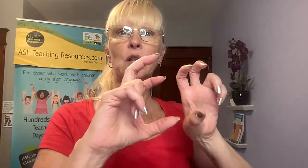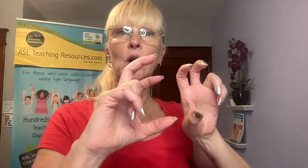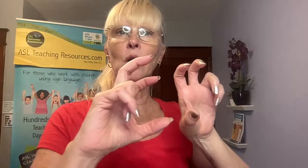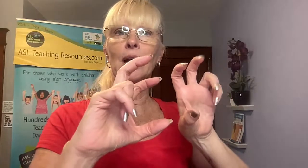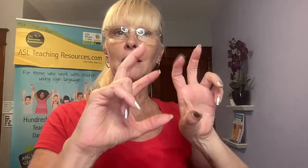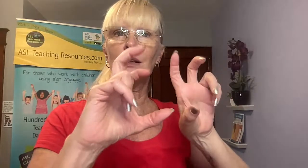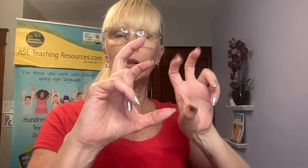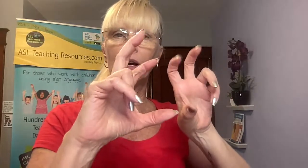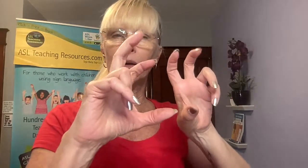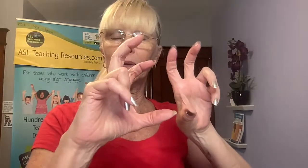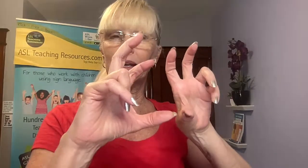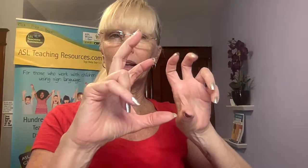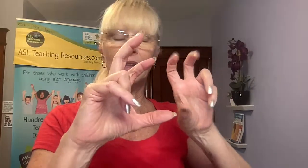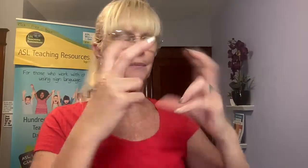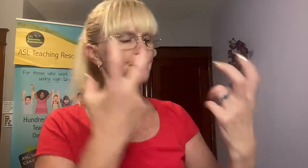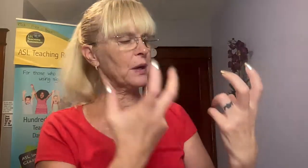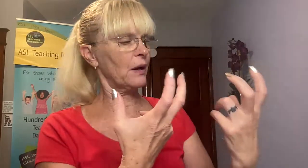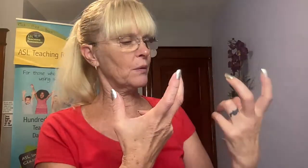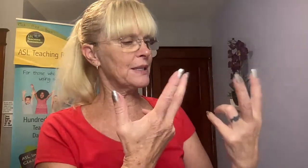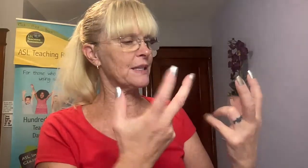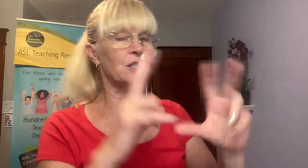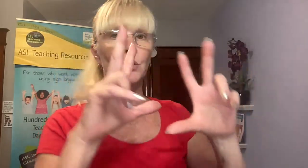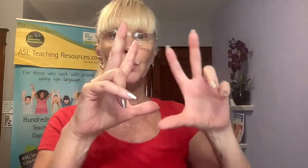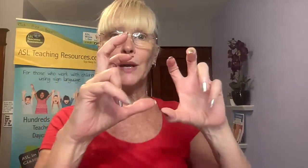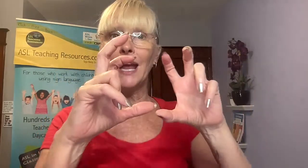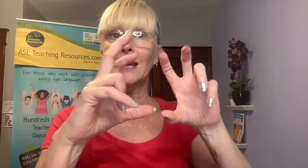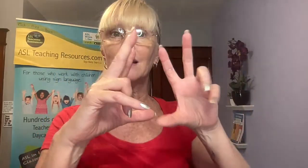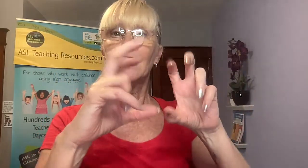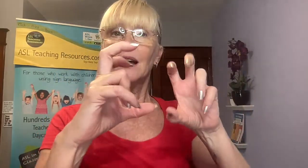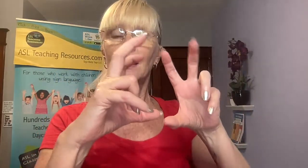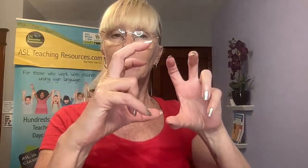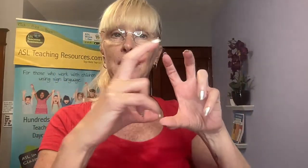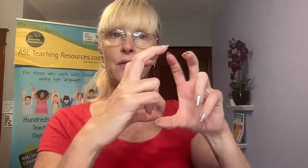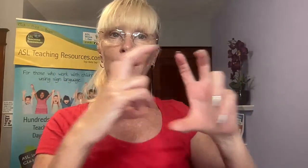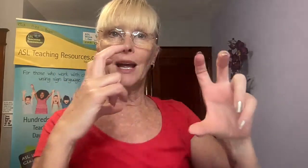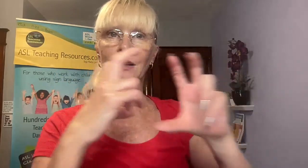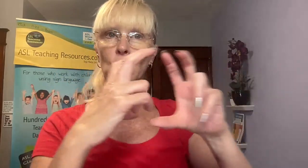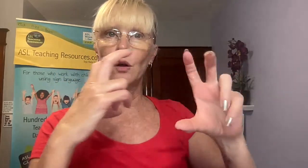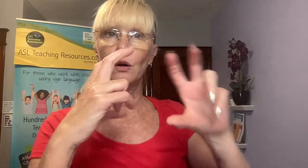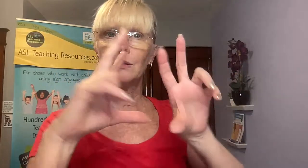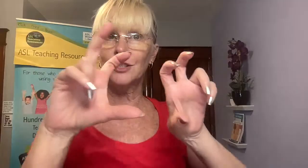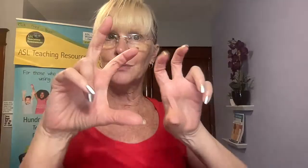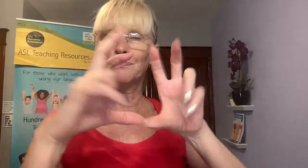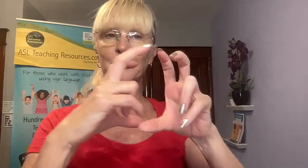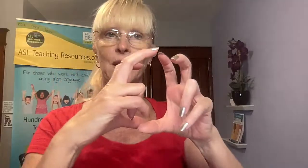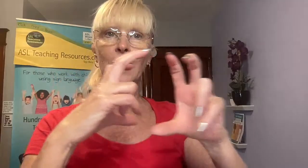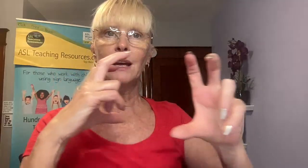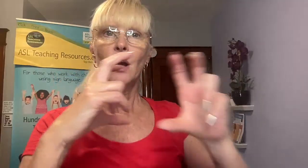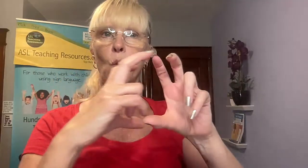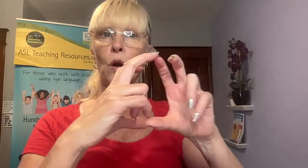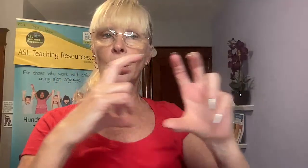claw, what is this? The bent three hand, the claws, okay, where it goes